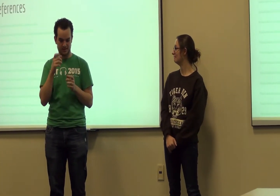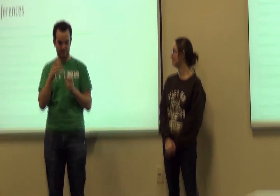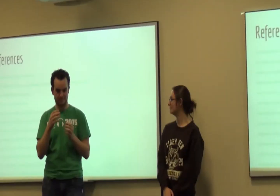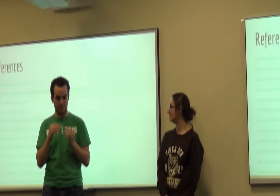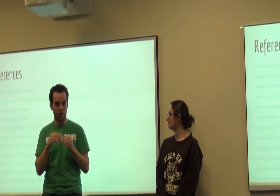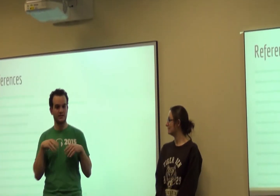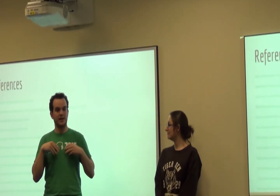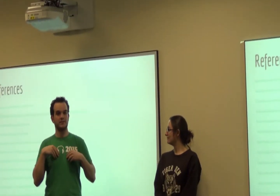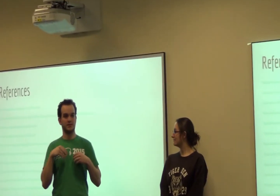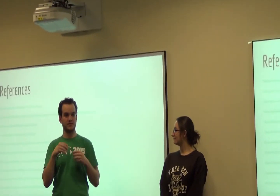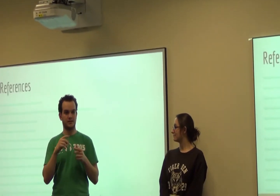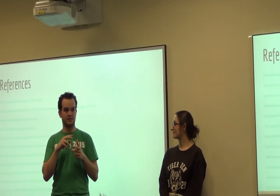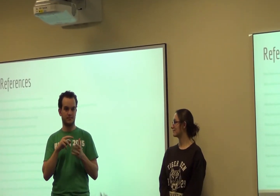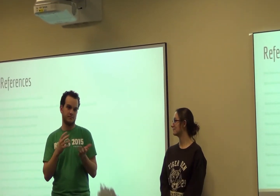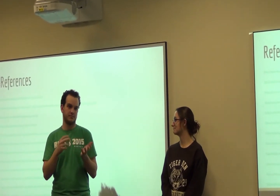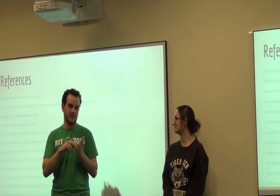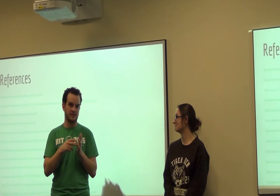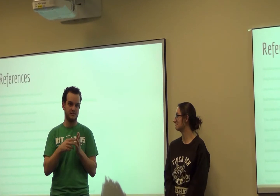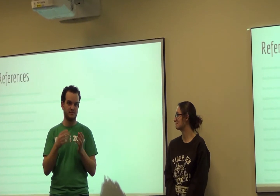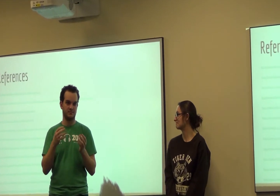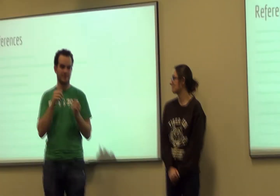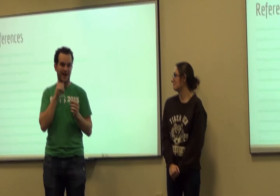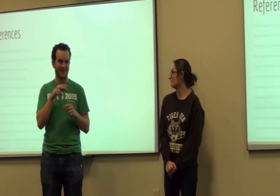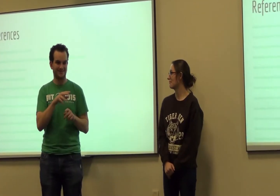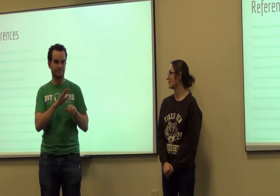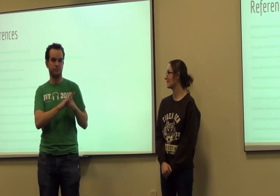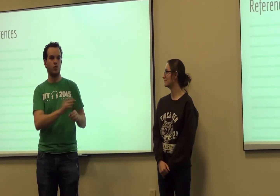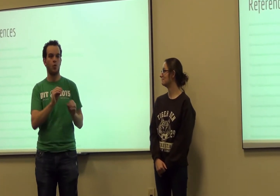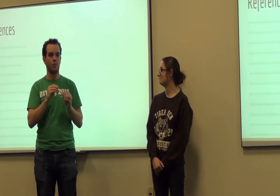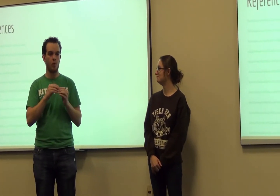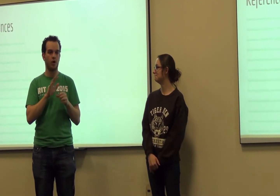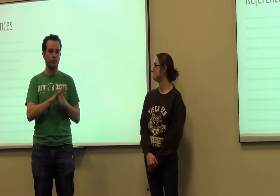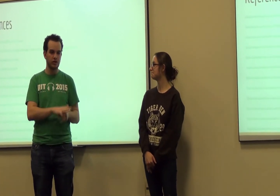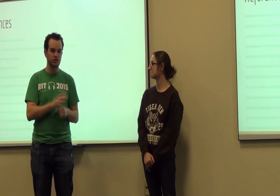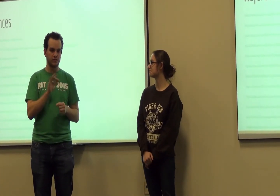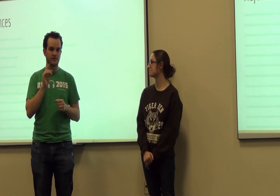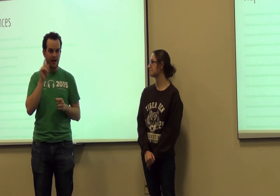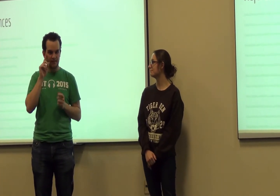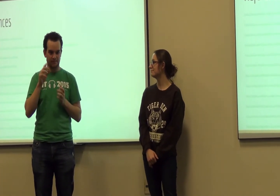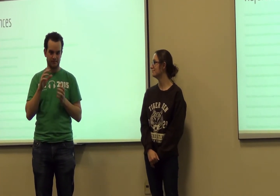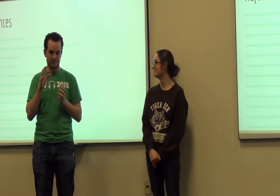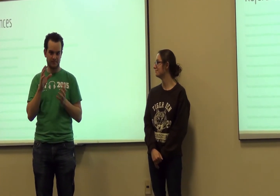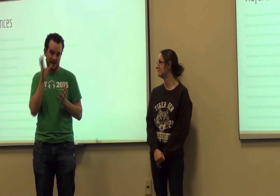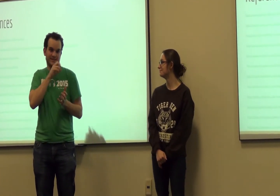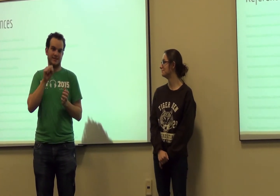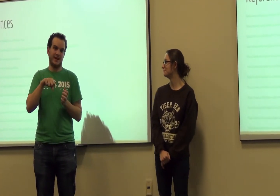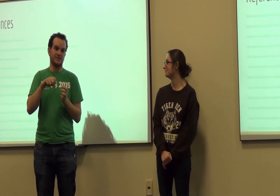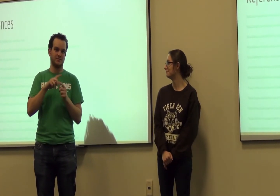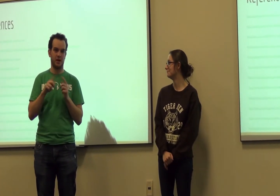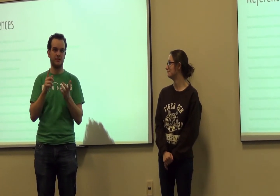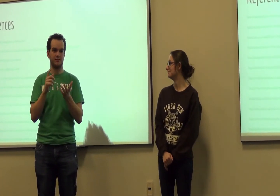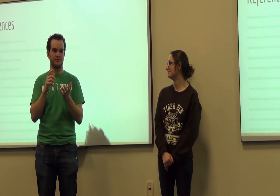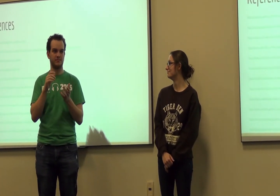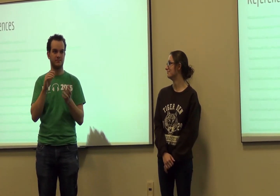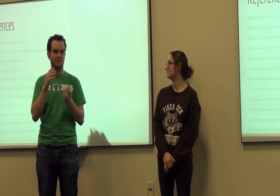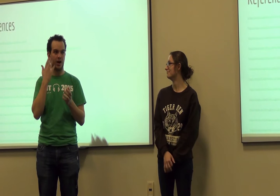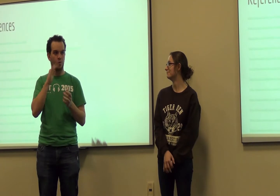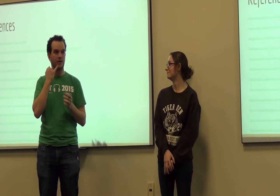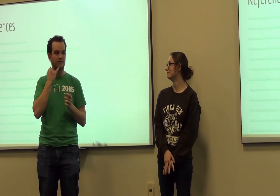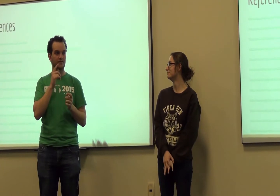yes, because it's more acceptable and, they're no longer being oppressed. So I would assume yes,